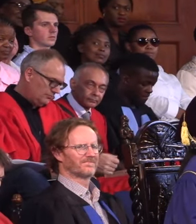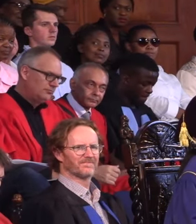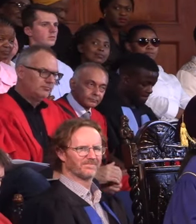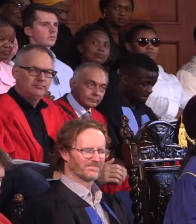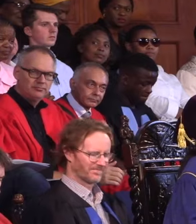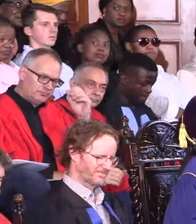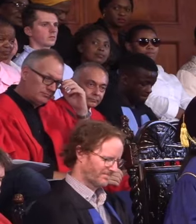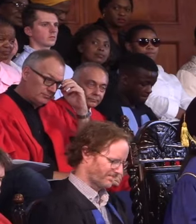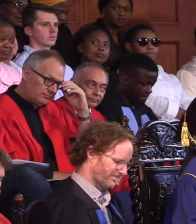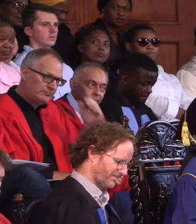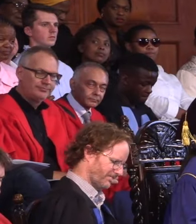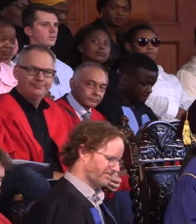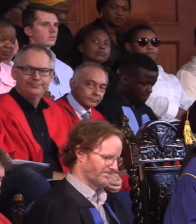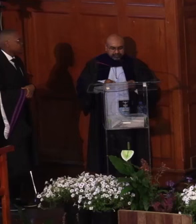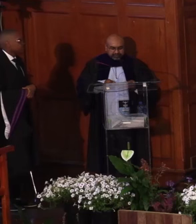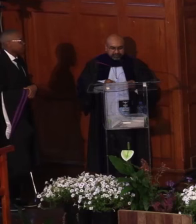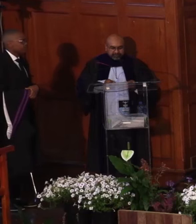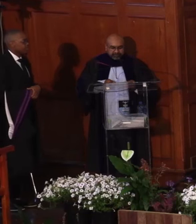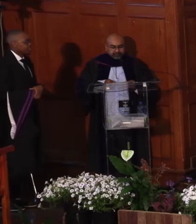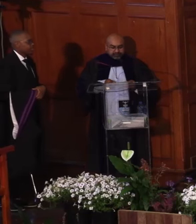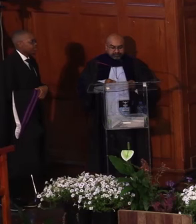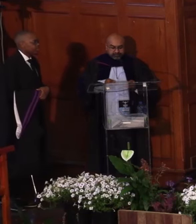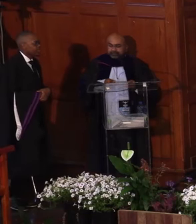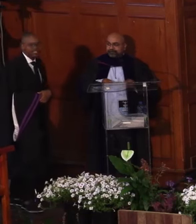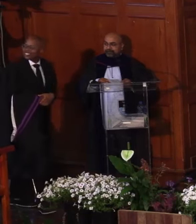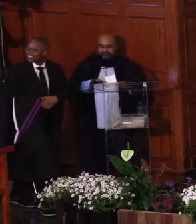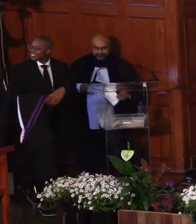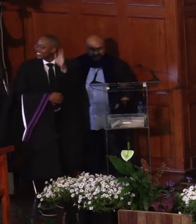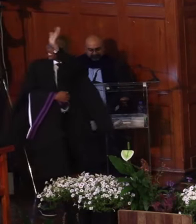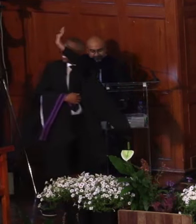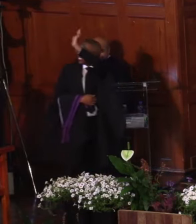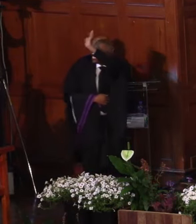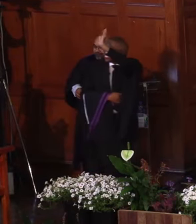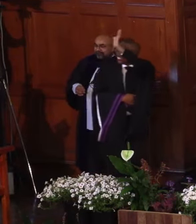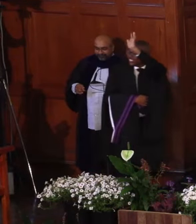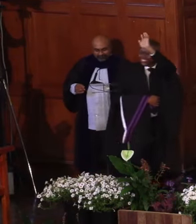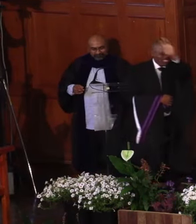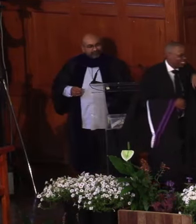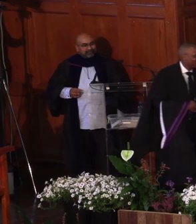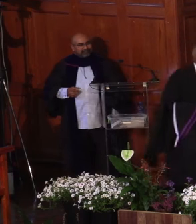For the degree of Bachelor of Science Honours, Mtokozisi Innocent Ndumo.